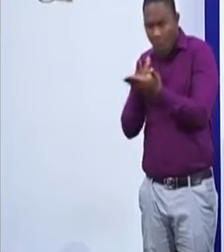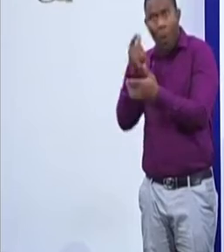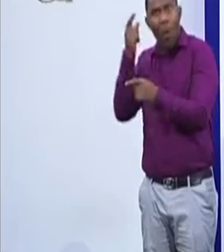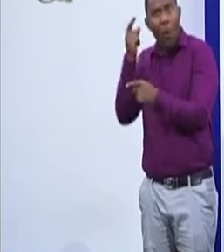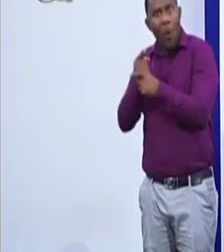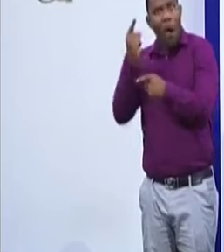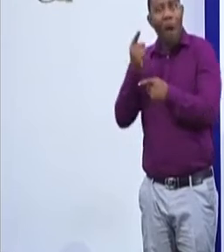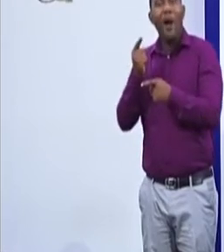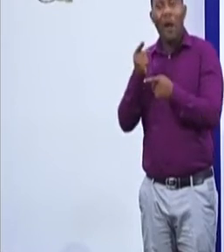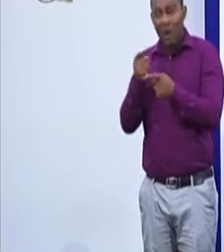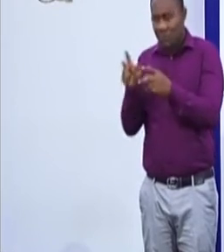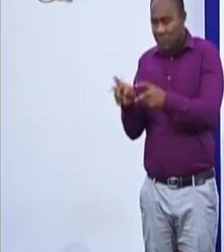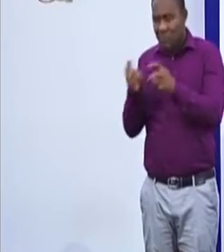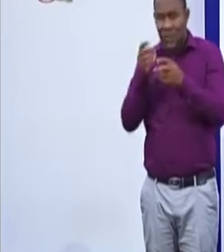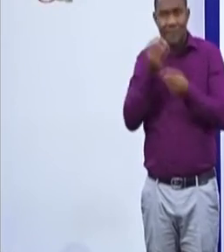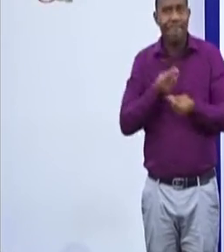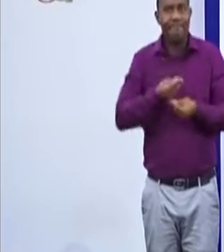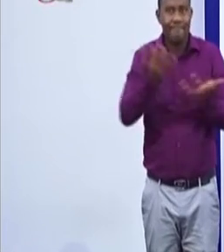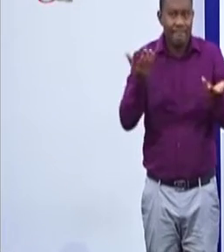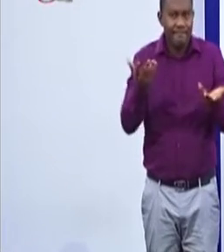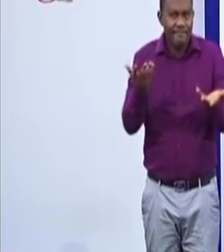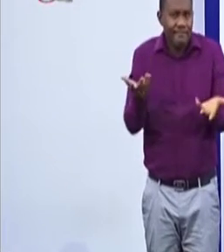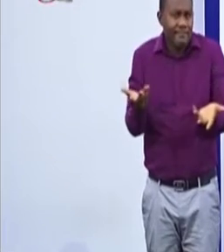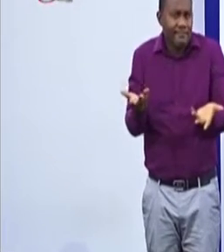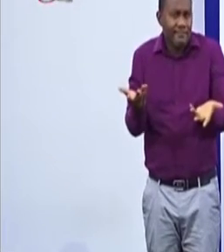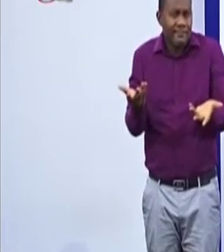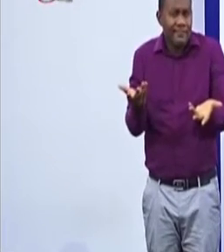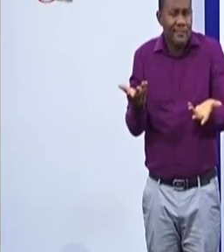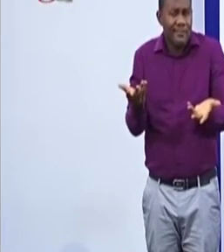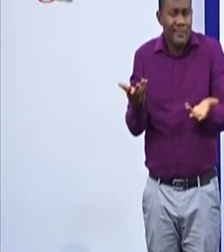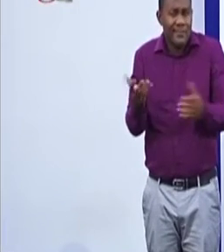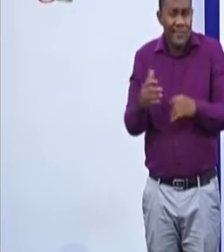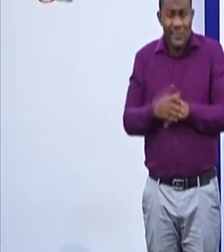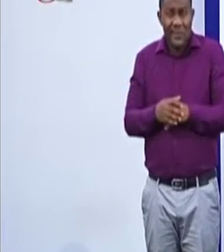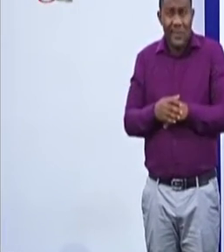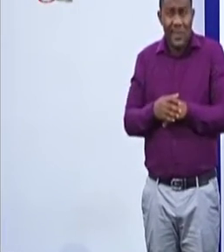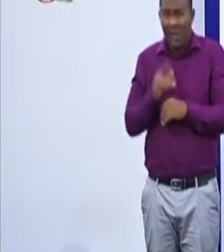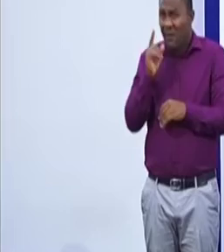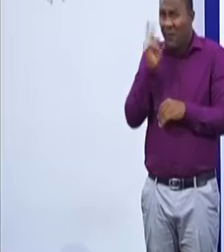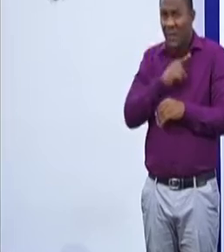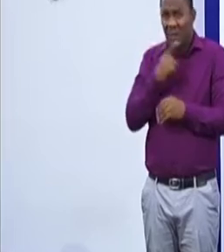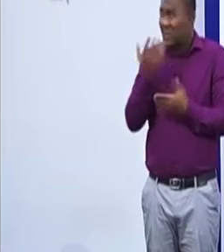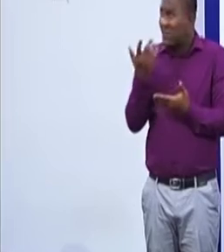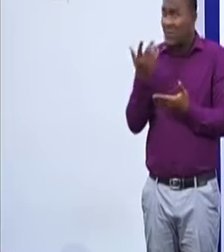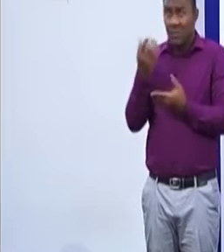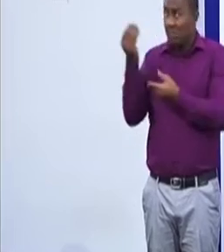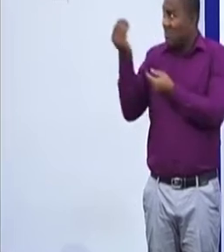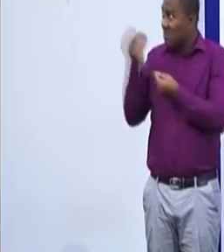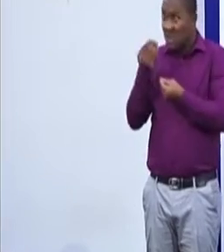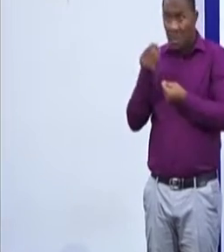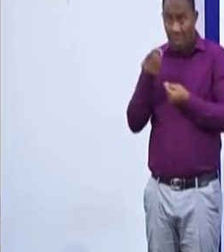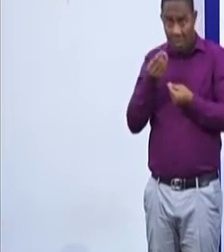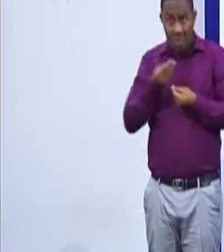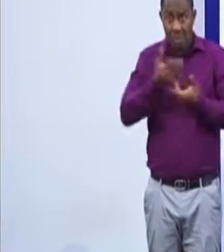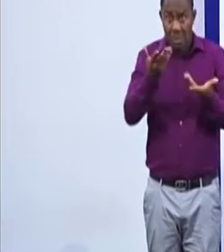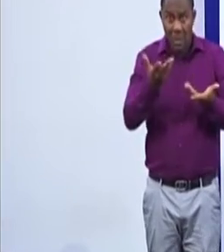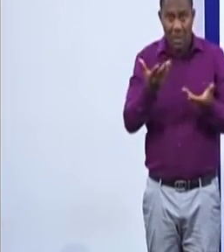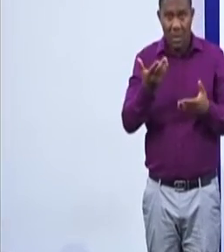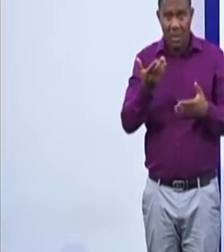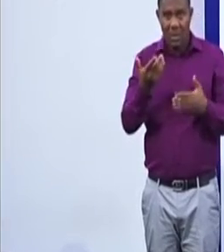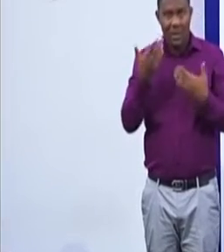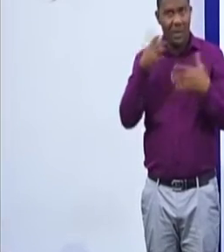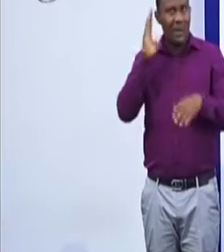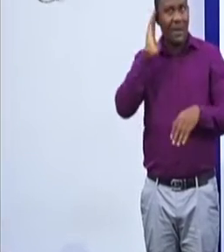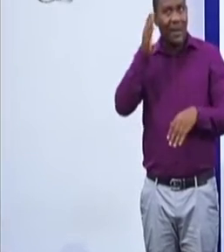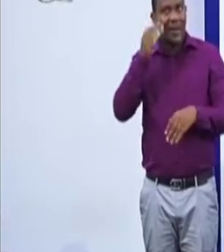same phone and data, you will get the accurate information. You will not be excused for spreading the fake one and saying, I didn't know. So we'll come